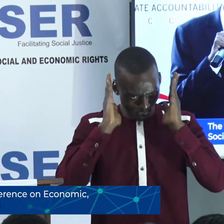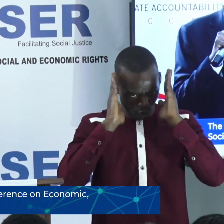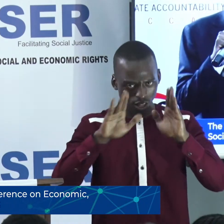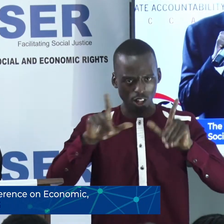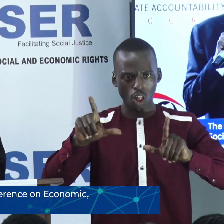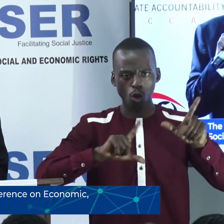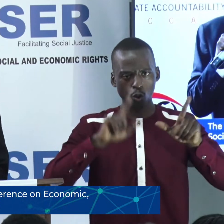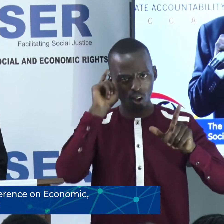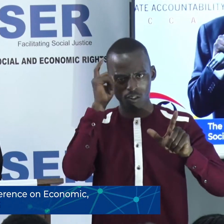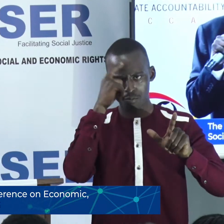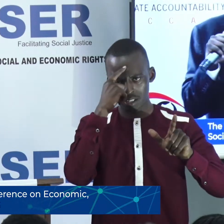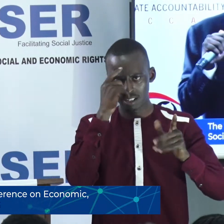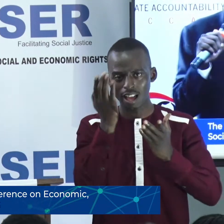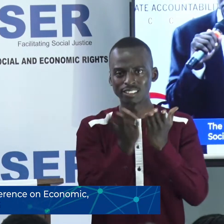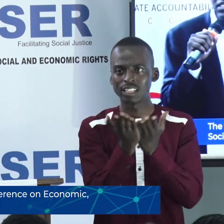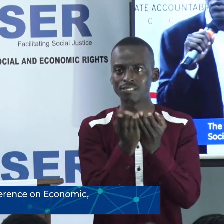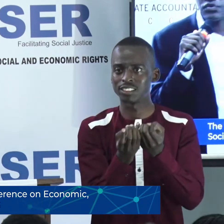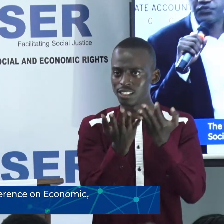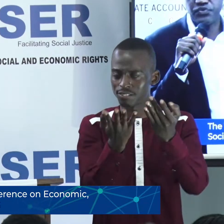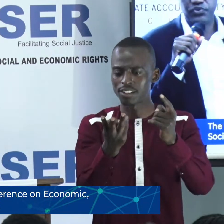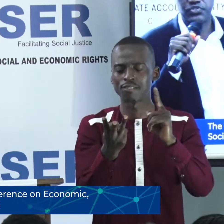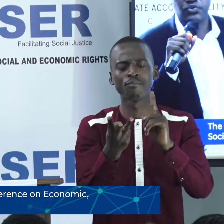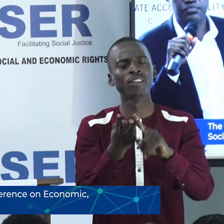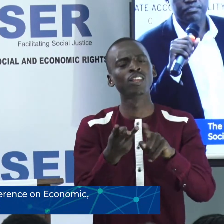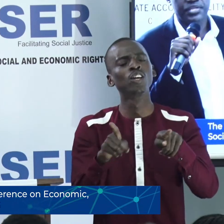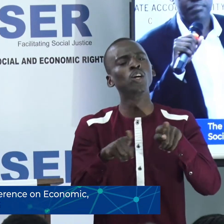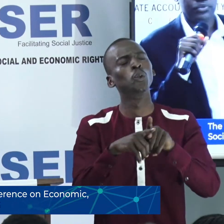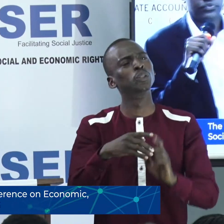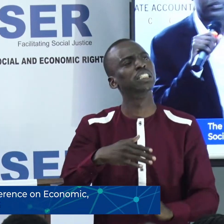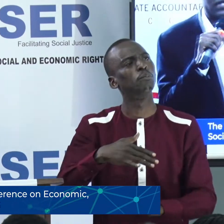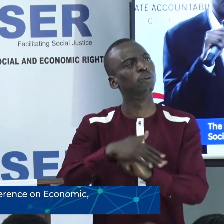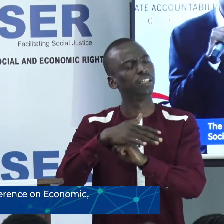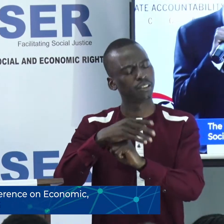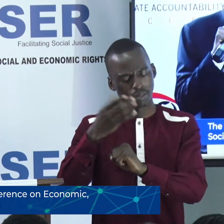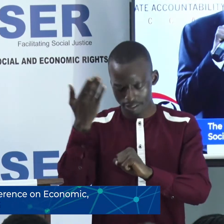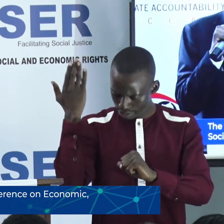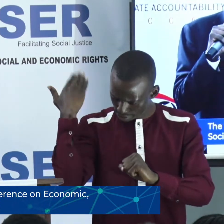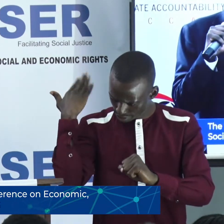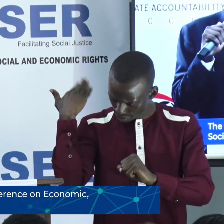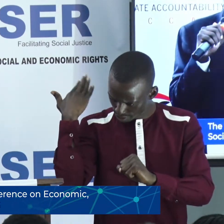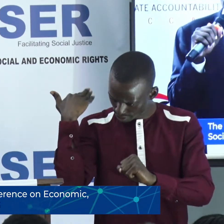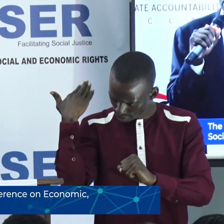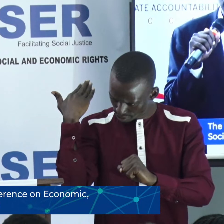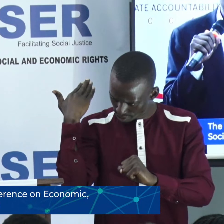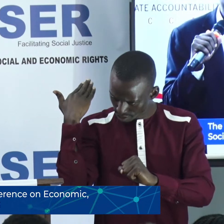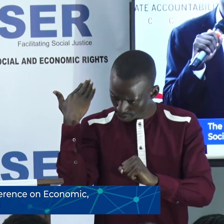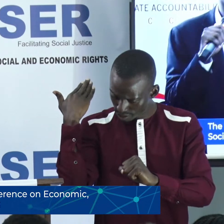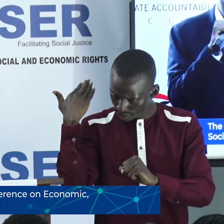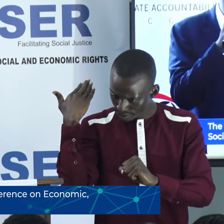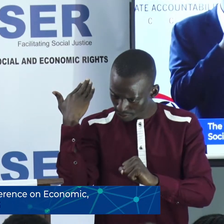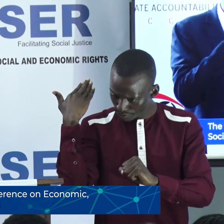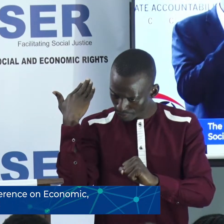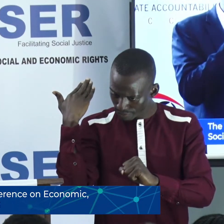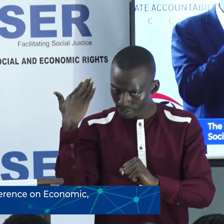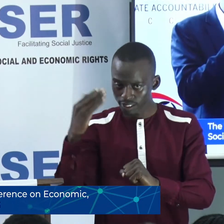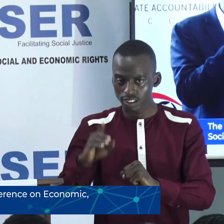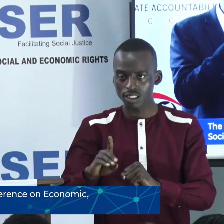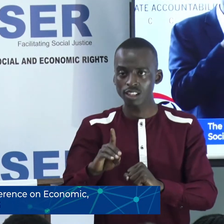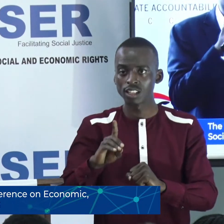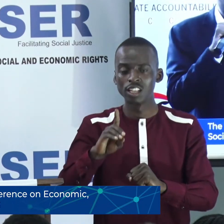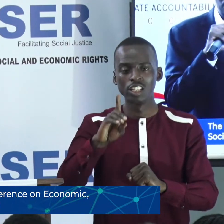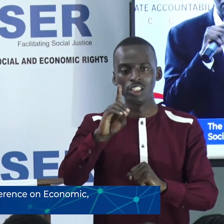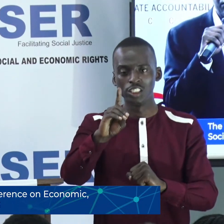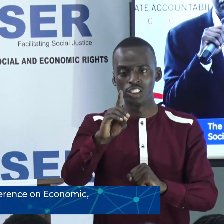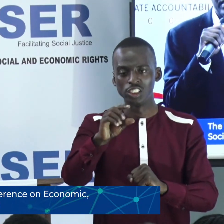government and service delivery. We've also been able to, we're also able to get support from the Democratic Governance